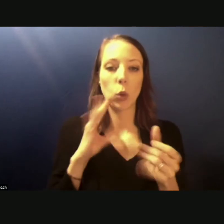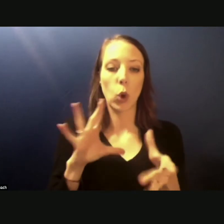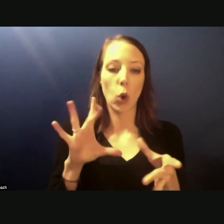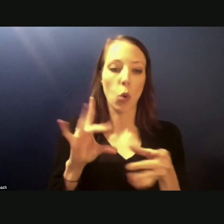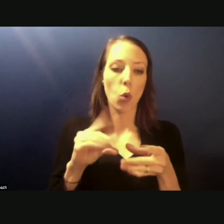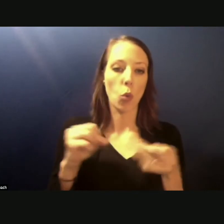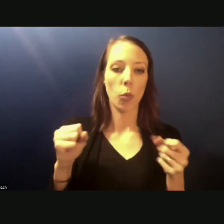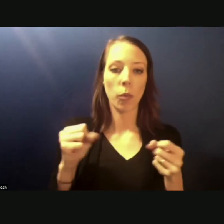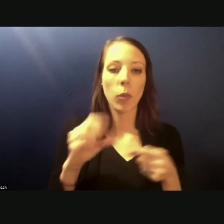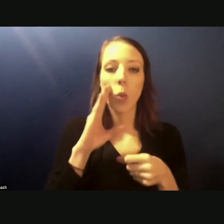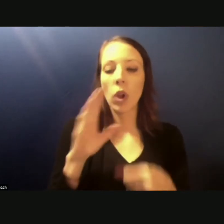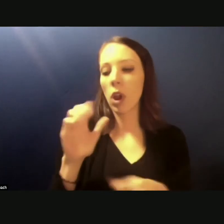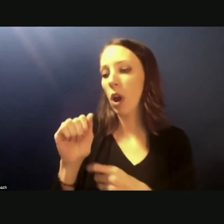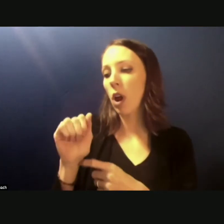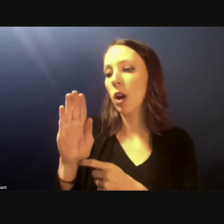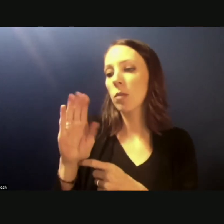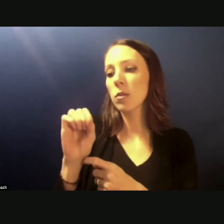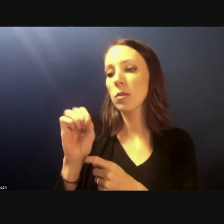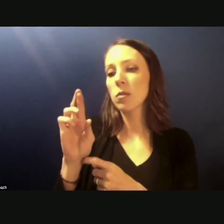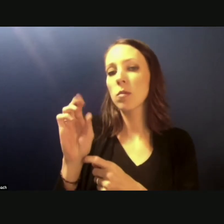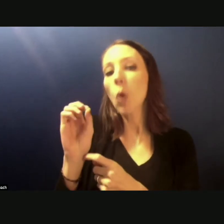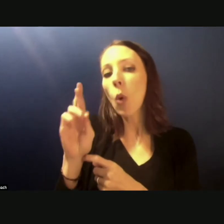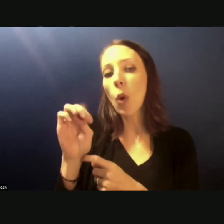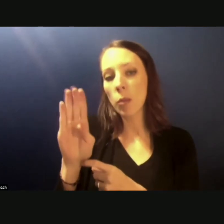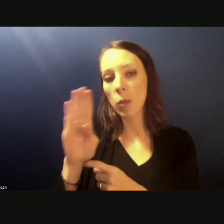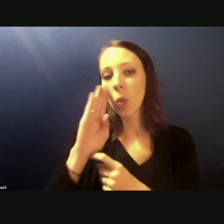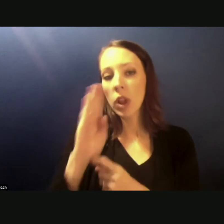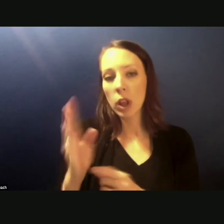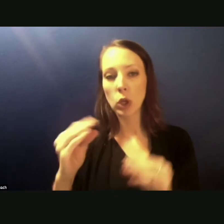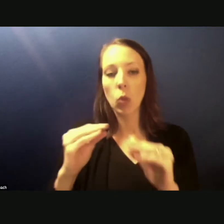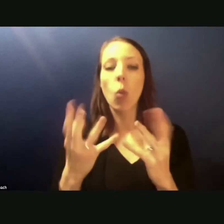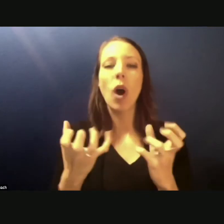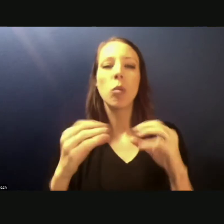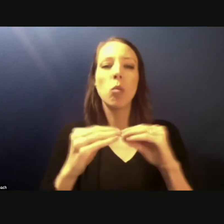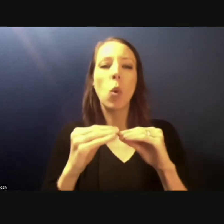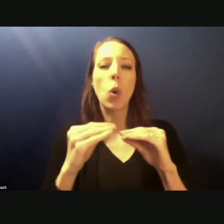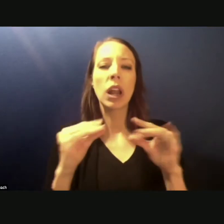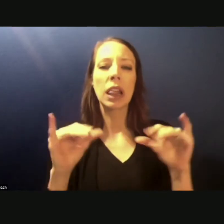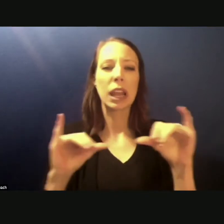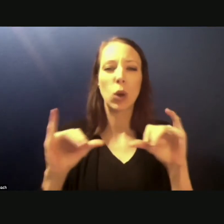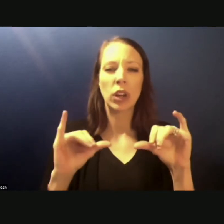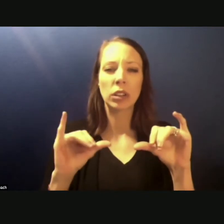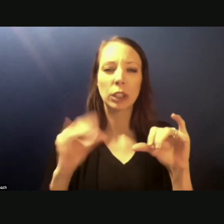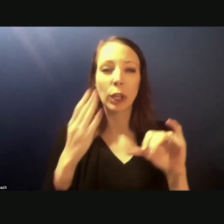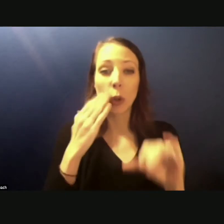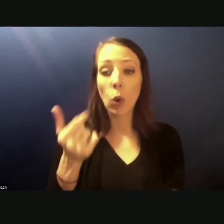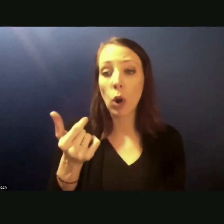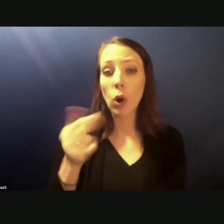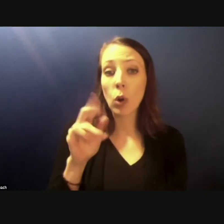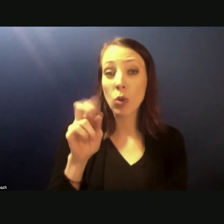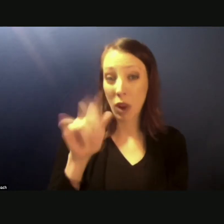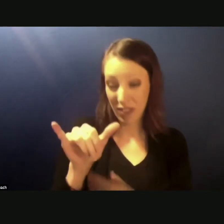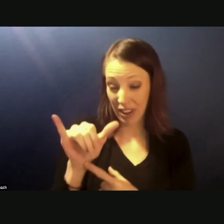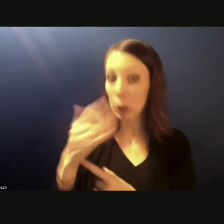Yeah, it's very absorbent, and I think it's better for more liquid type of things like gravy. Potato